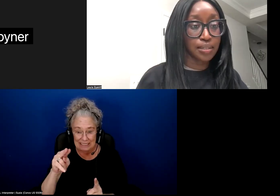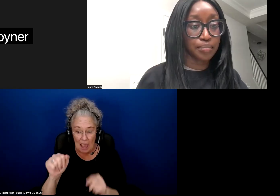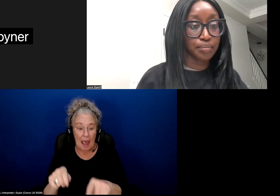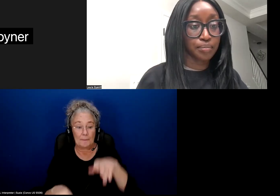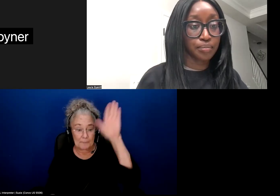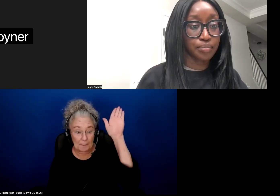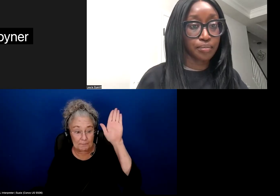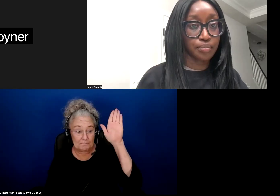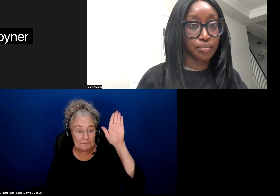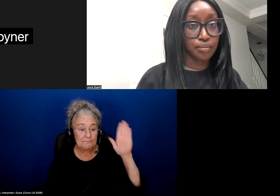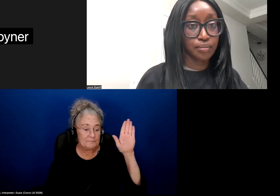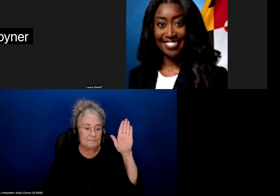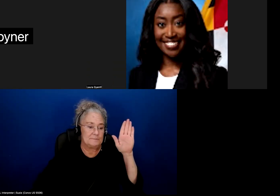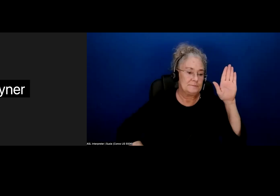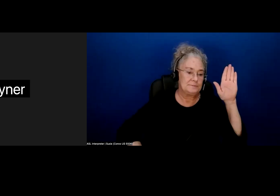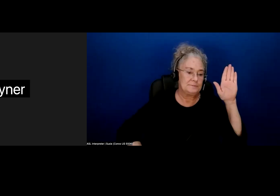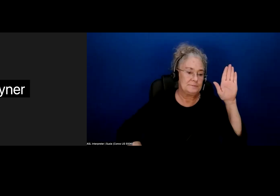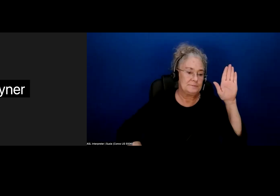raised.